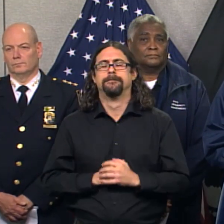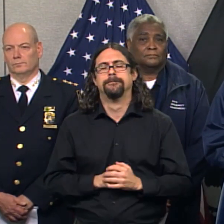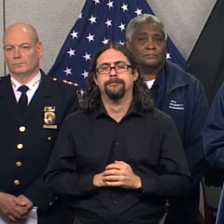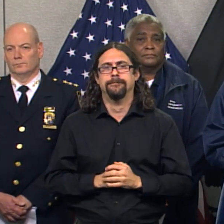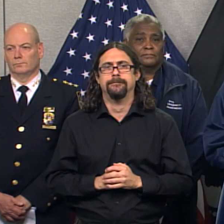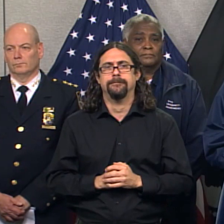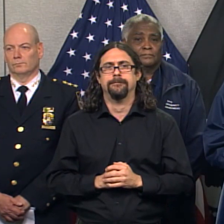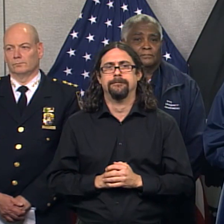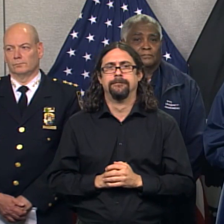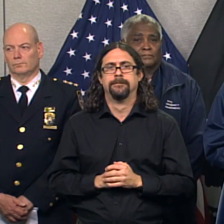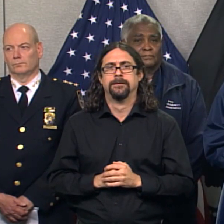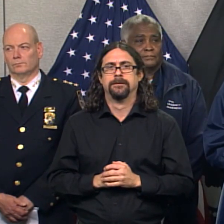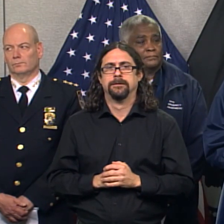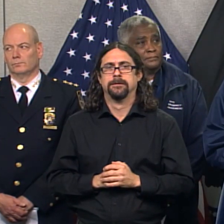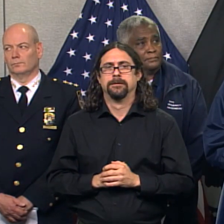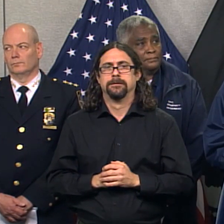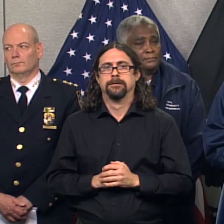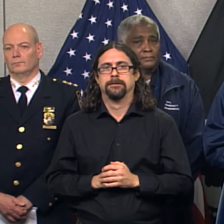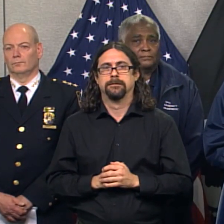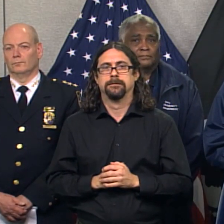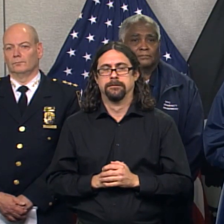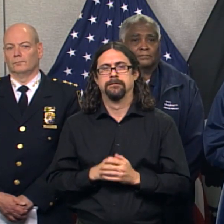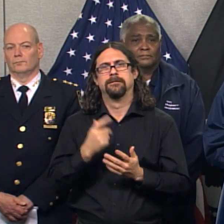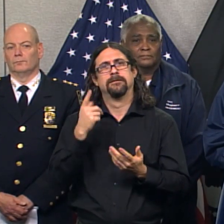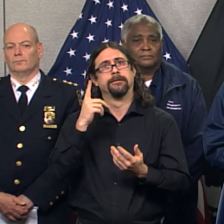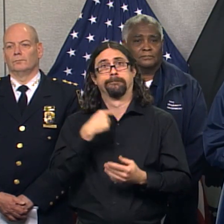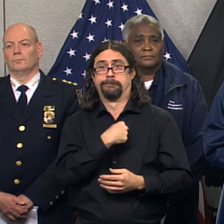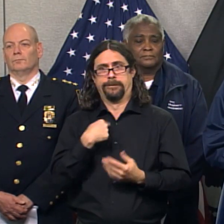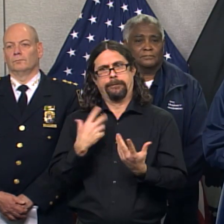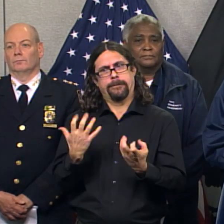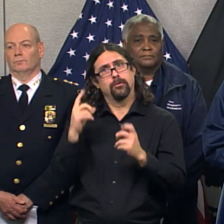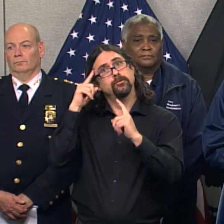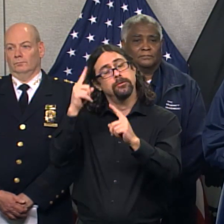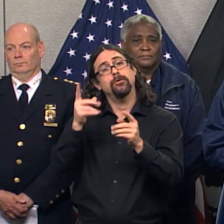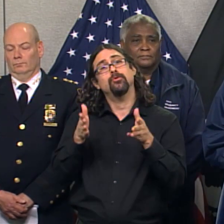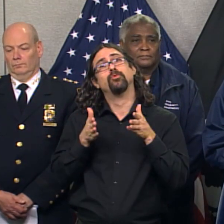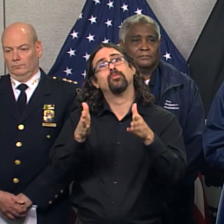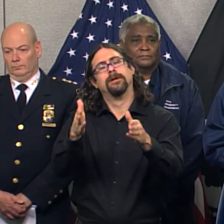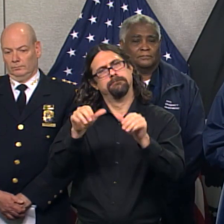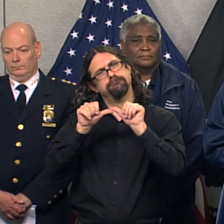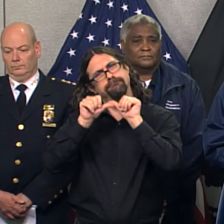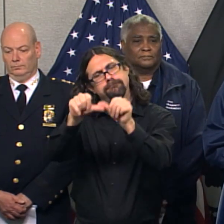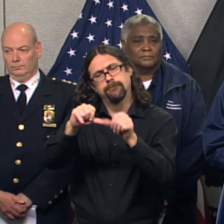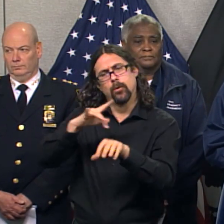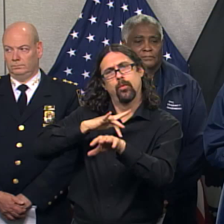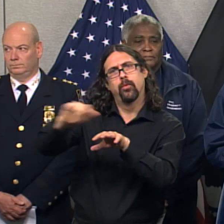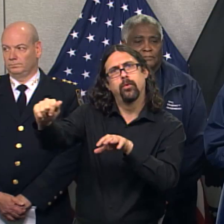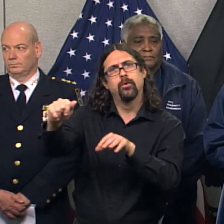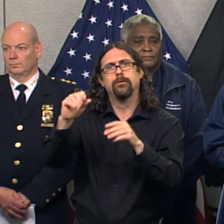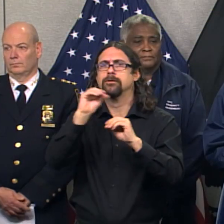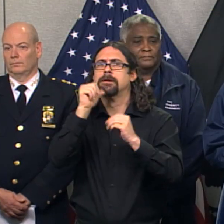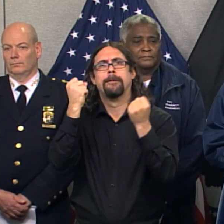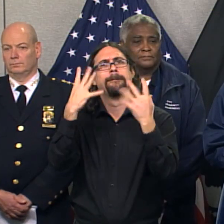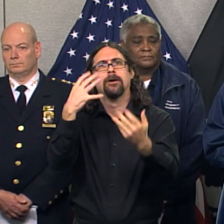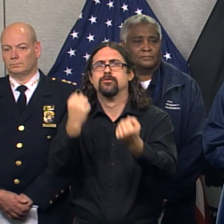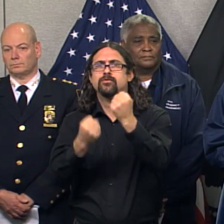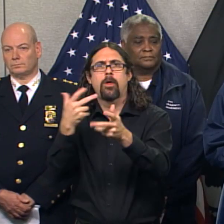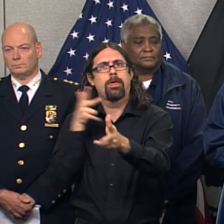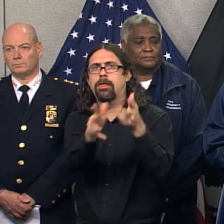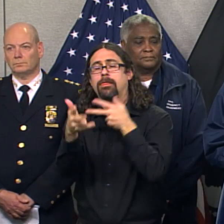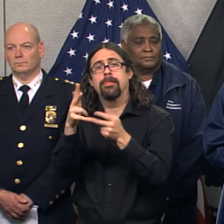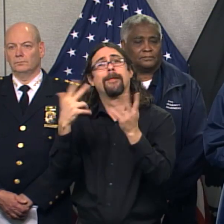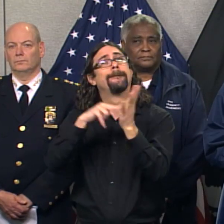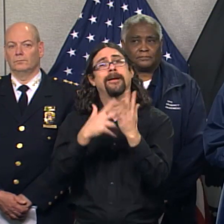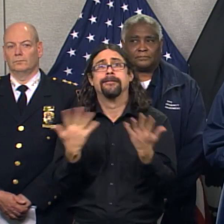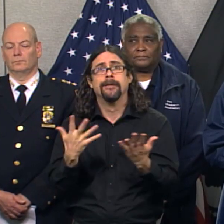and get things back to normal. But they can't do that if there's traffic all in the way, and they can't do that if cars break down and then block up streets so sanitation